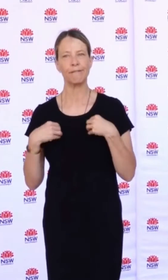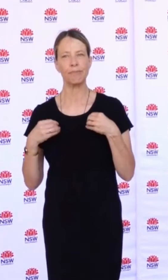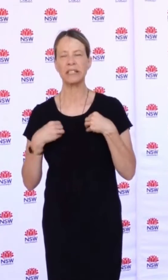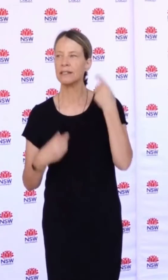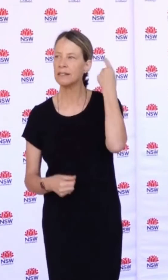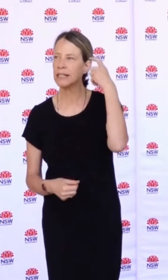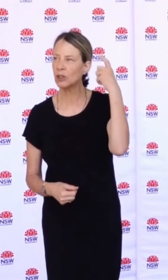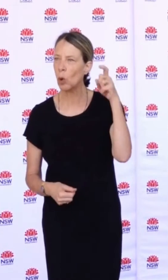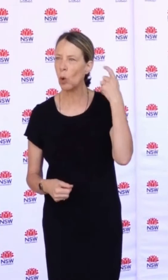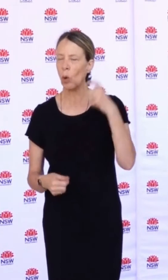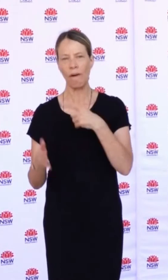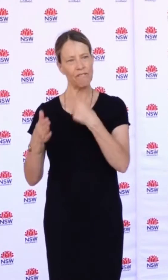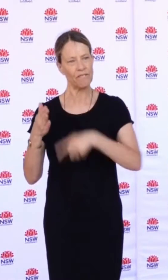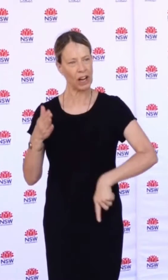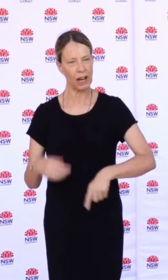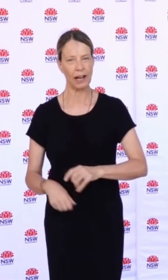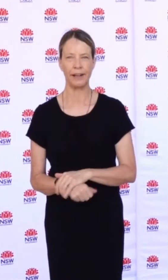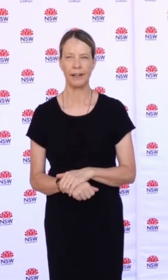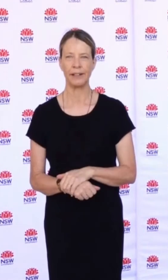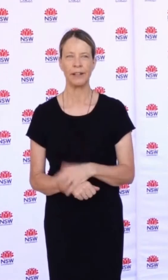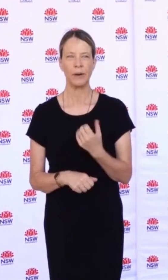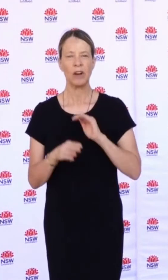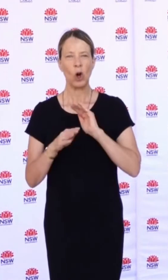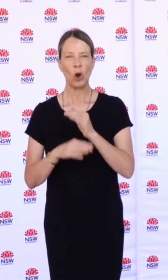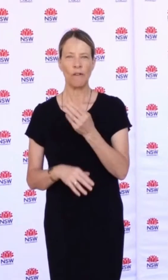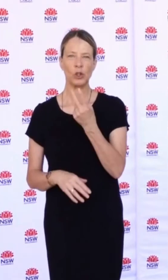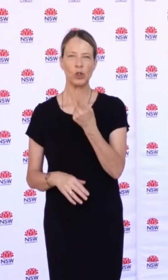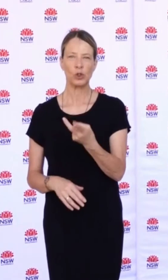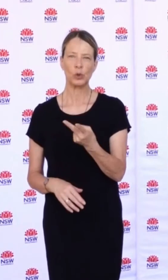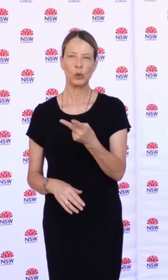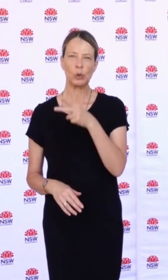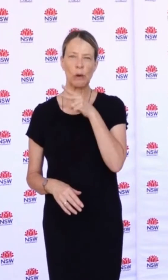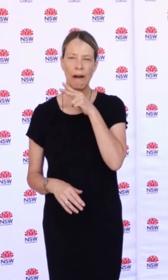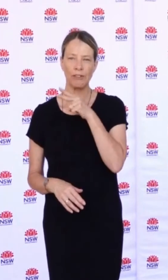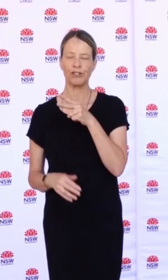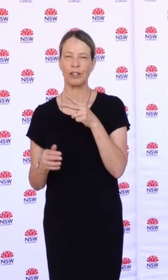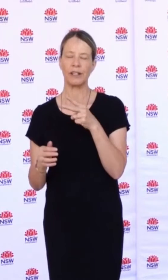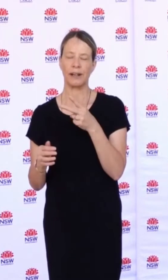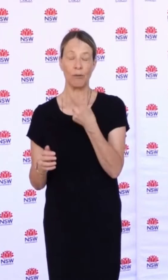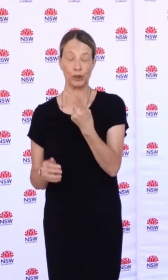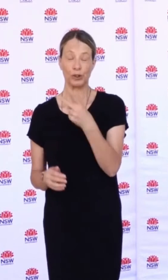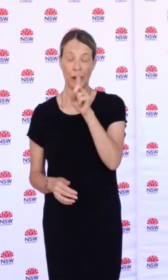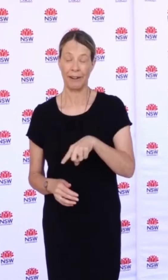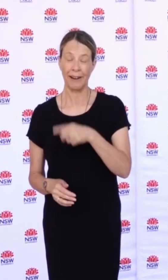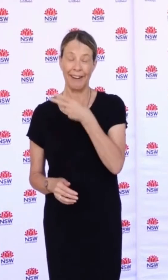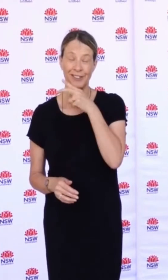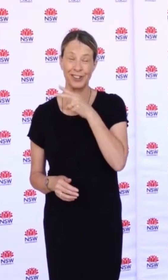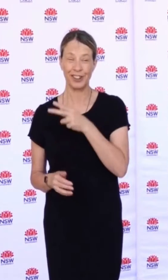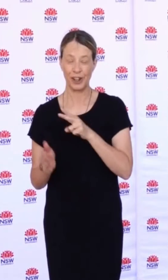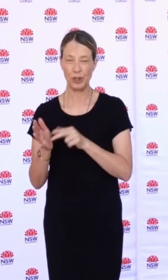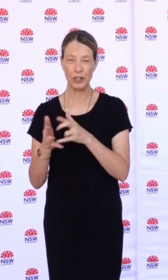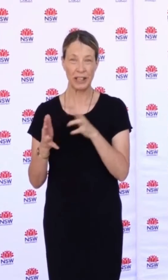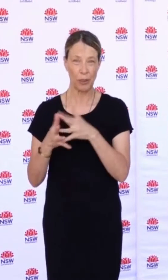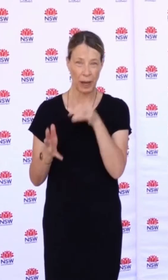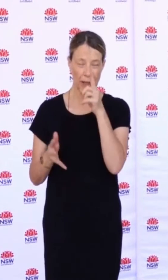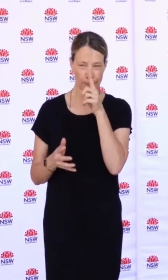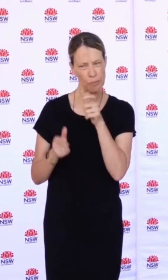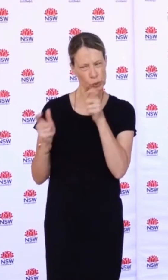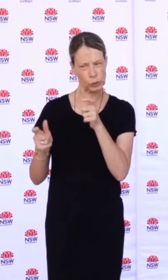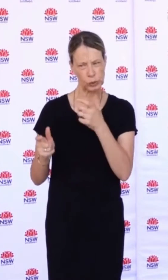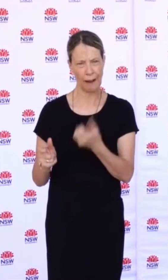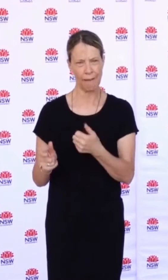thing. We have more than 200 New South Wales government inspectors that have been authorised under the Public Health Act to carry